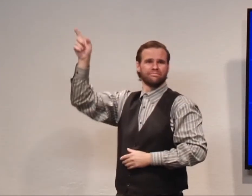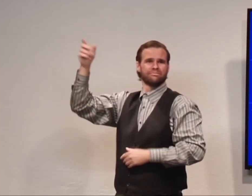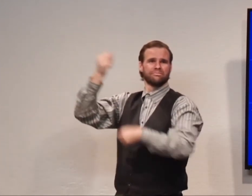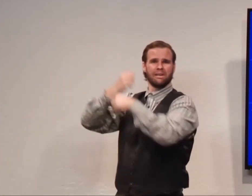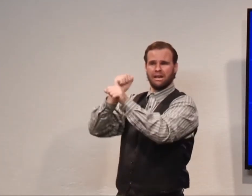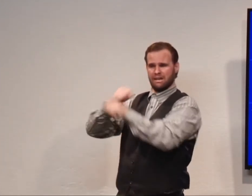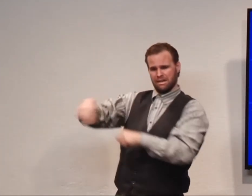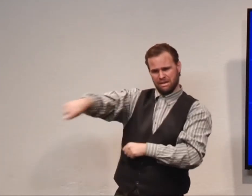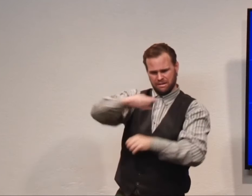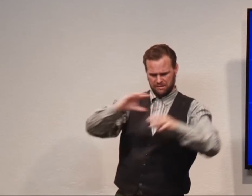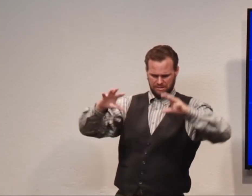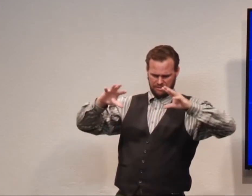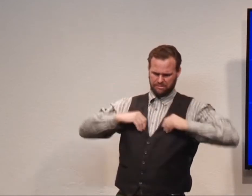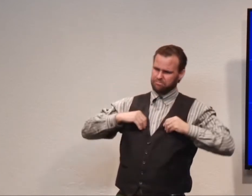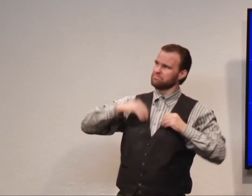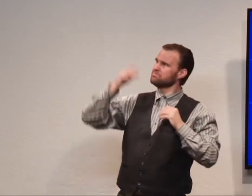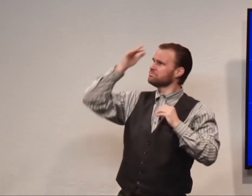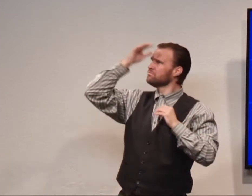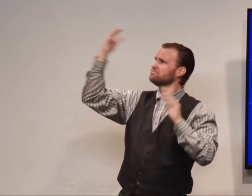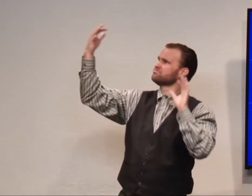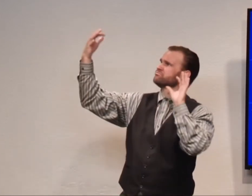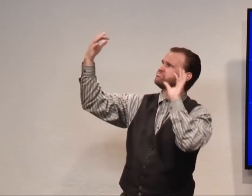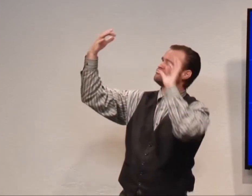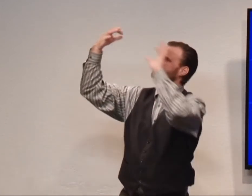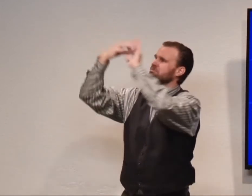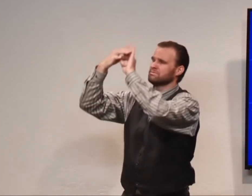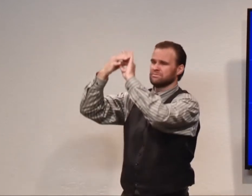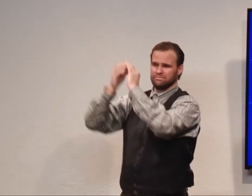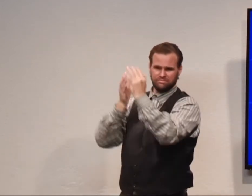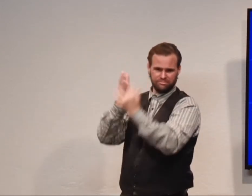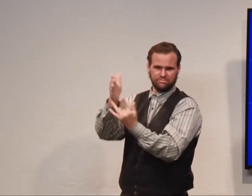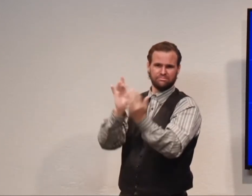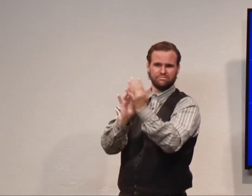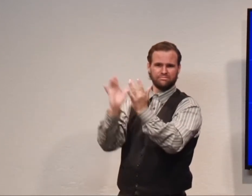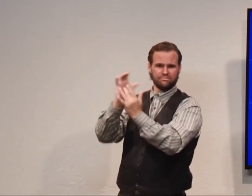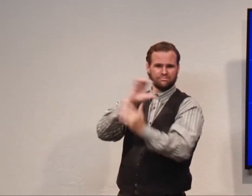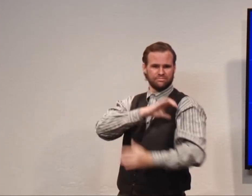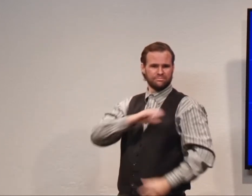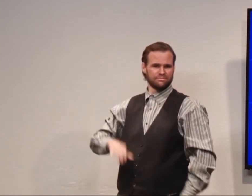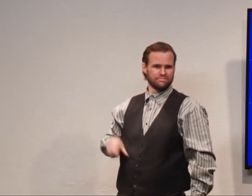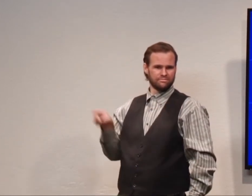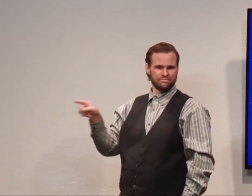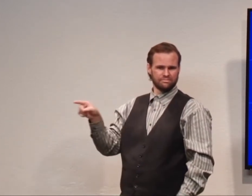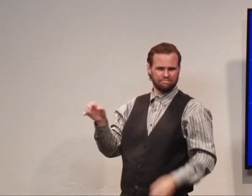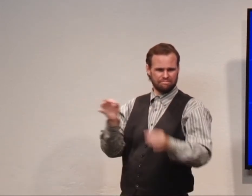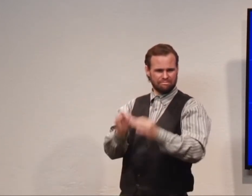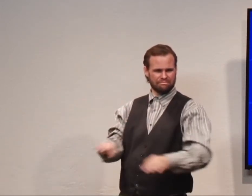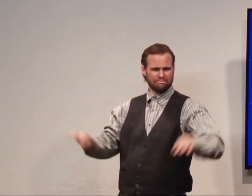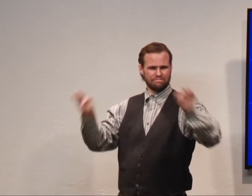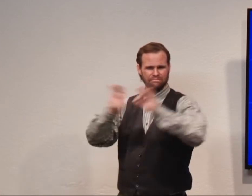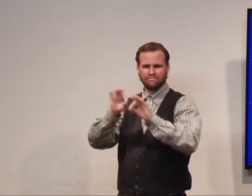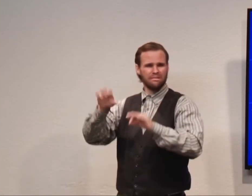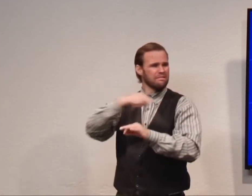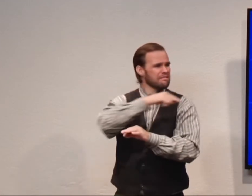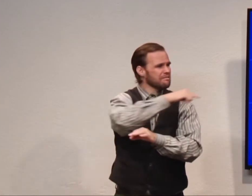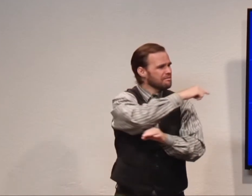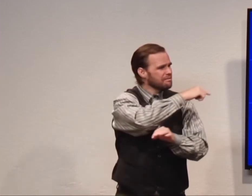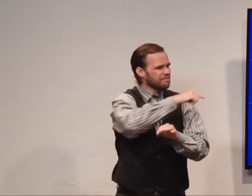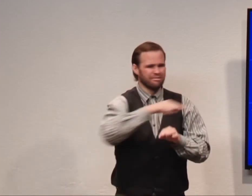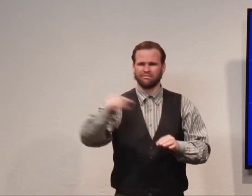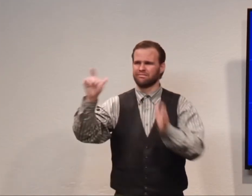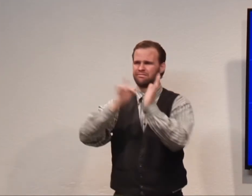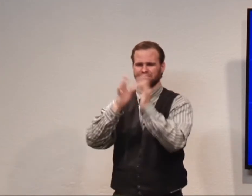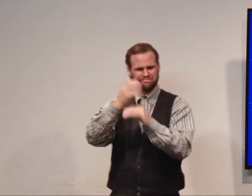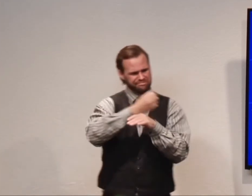He could have fellowship with God the Father. And Jesus Christ gives us access to the presence of God and makes us acceptable